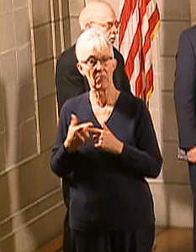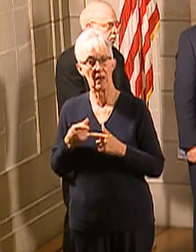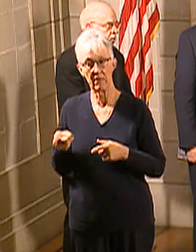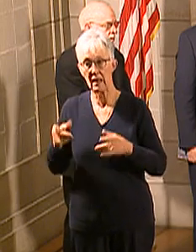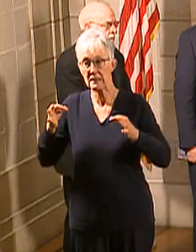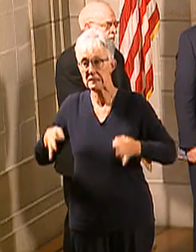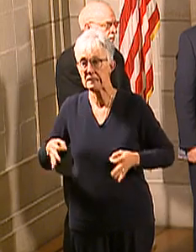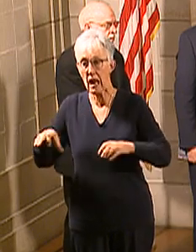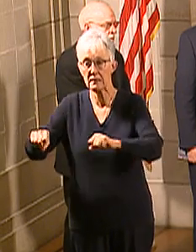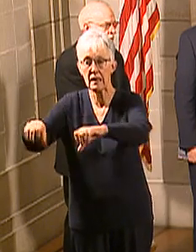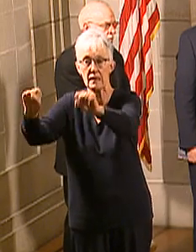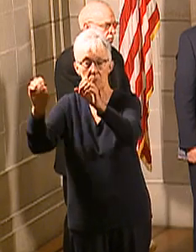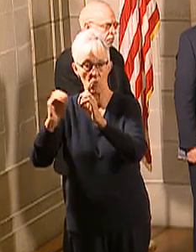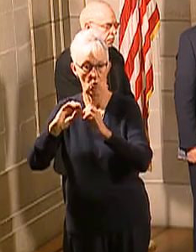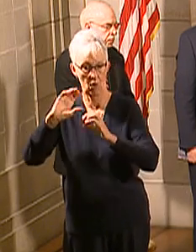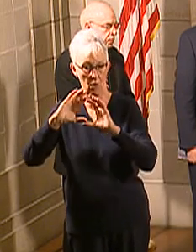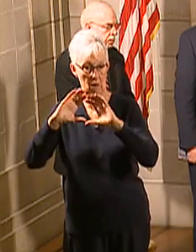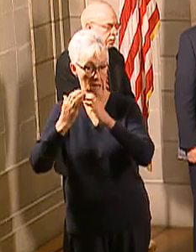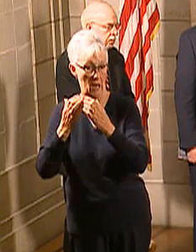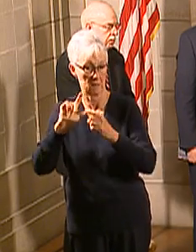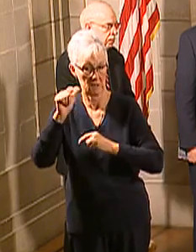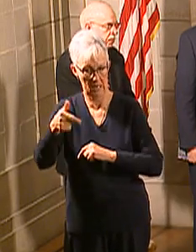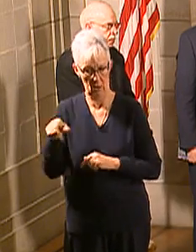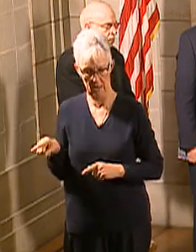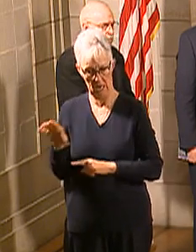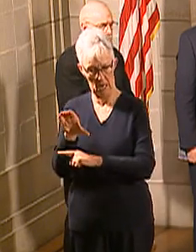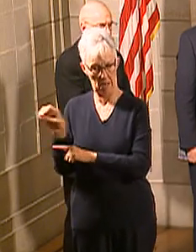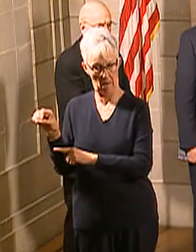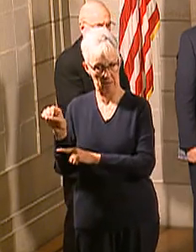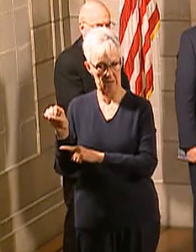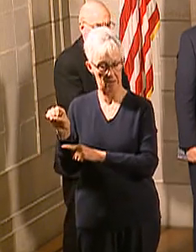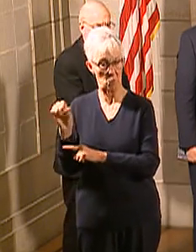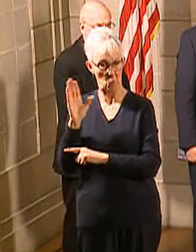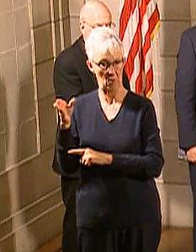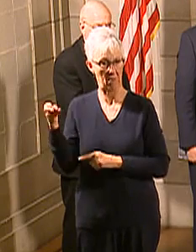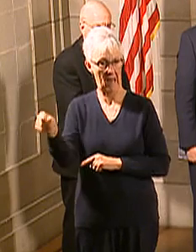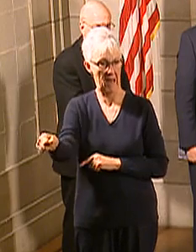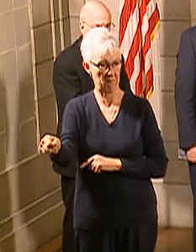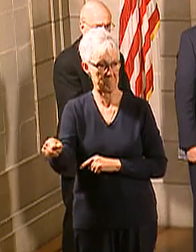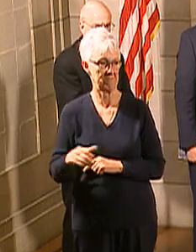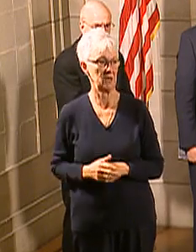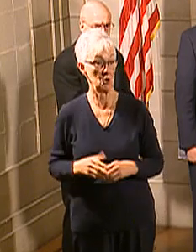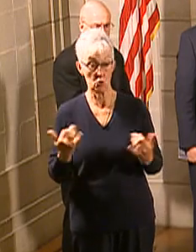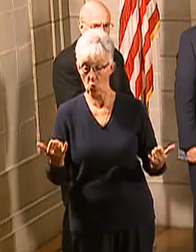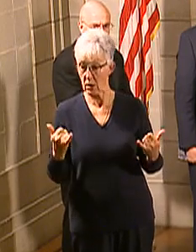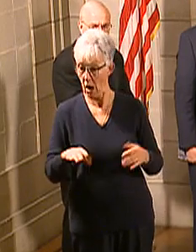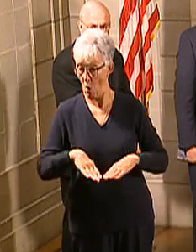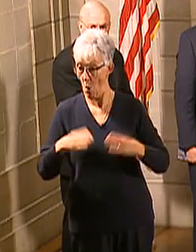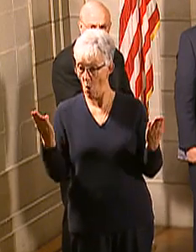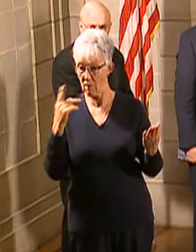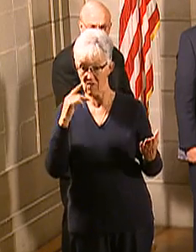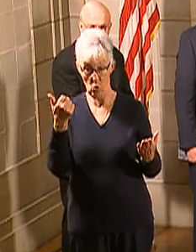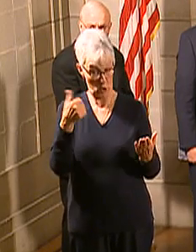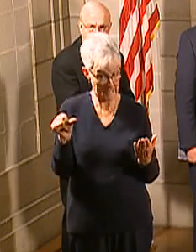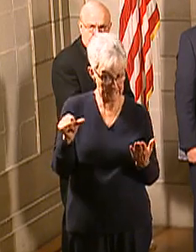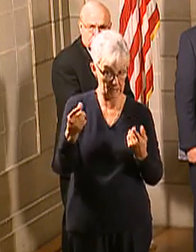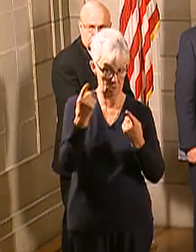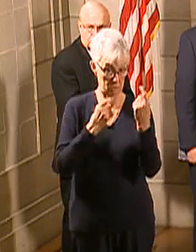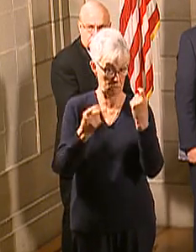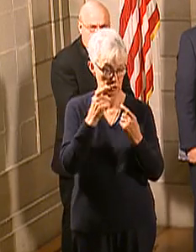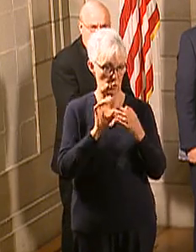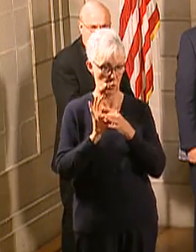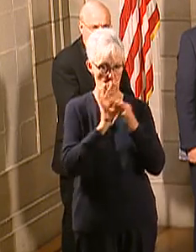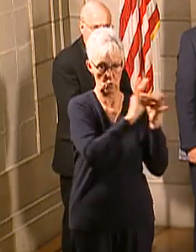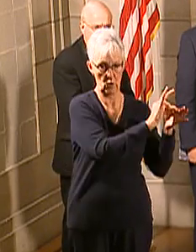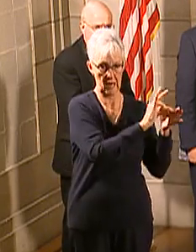education. So great opportunity there as well. So with that, we'll go ahead and open up to questions and answers. And again, we'll just focus on the apprenticeship program to